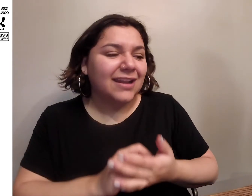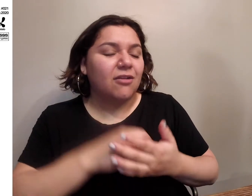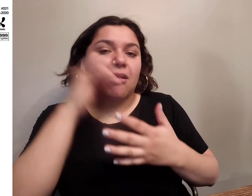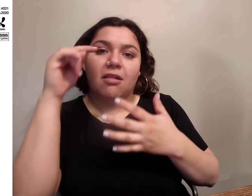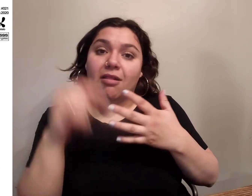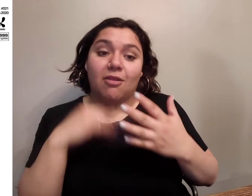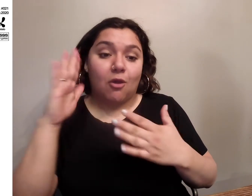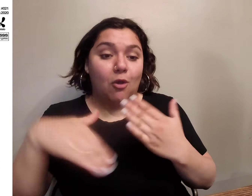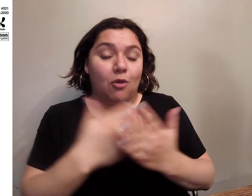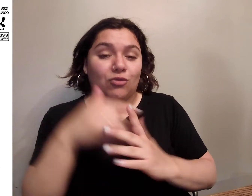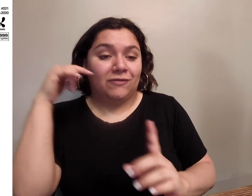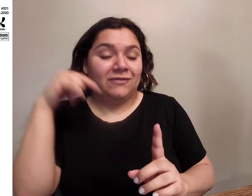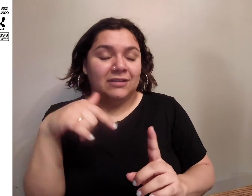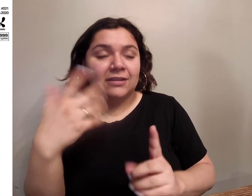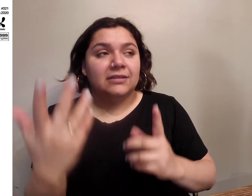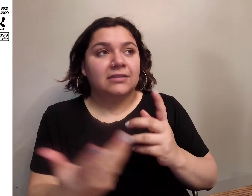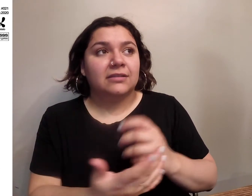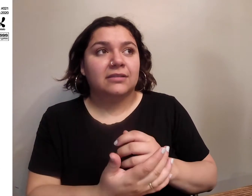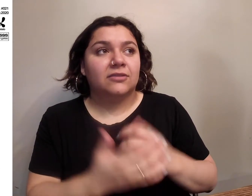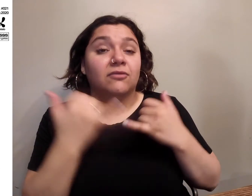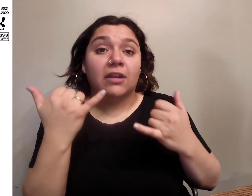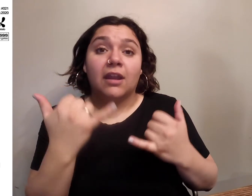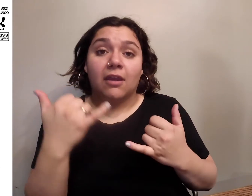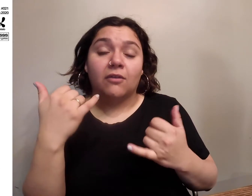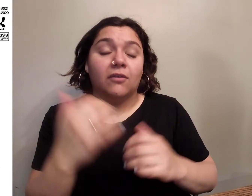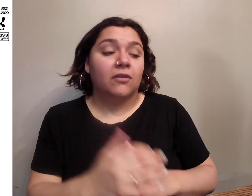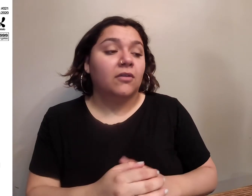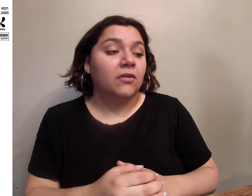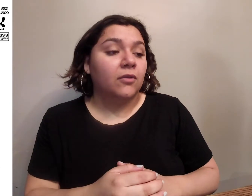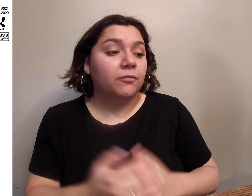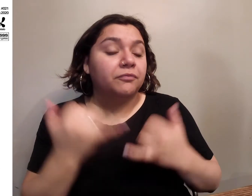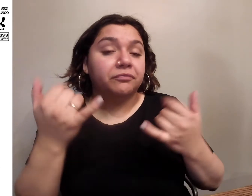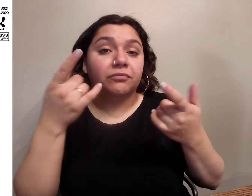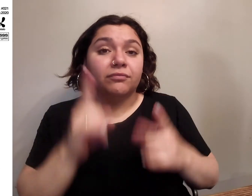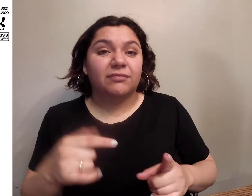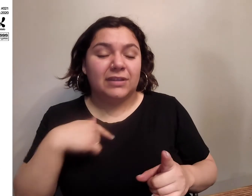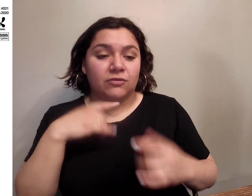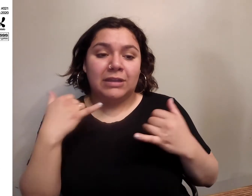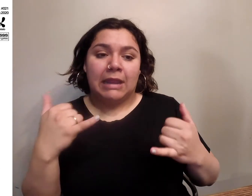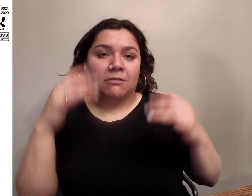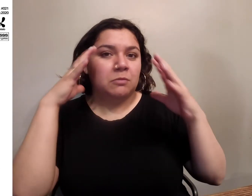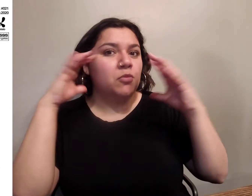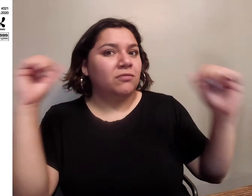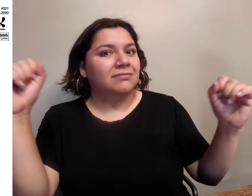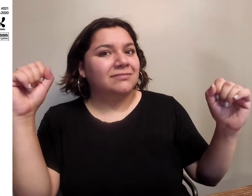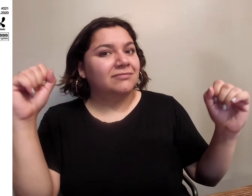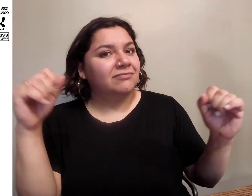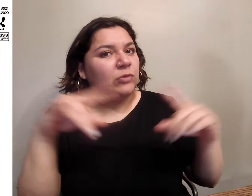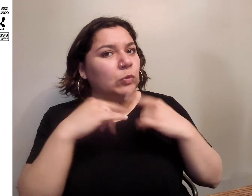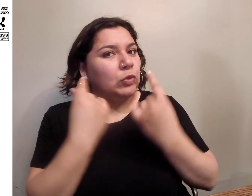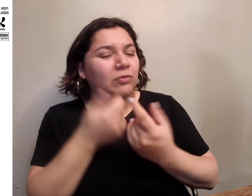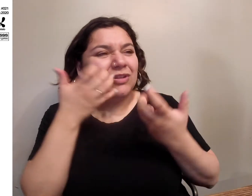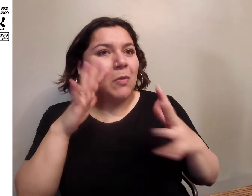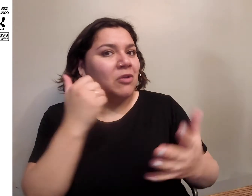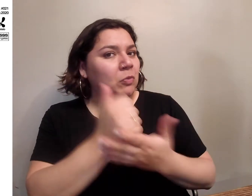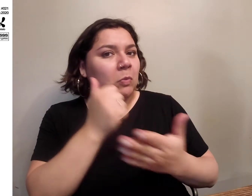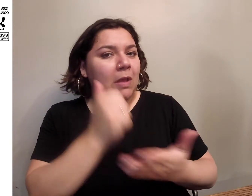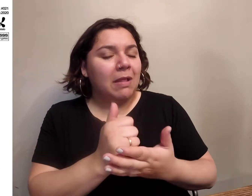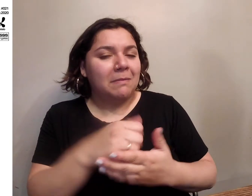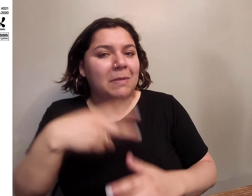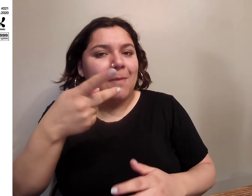this, just at the moment when this current administration doesn't want to help the post